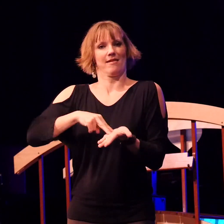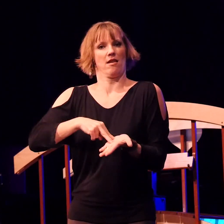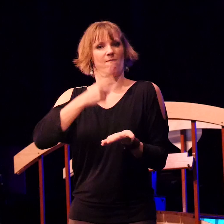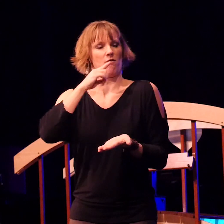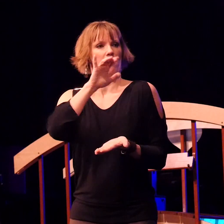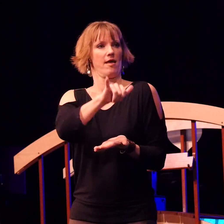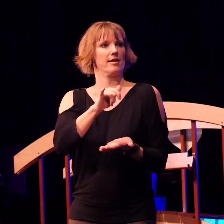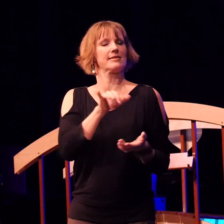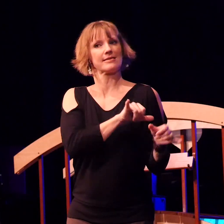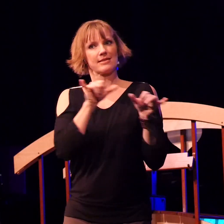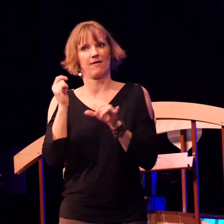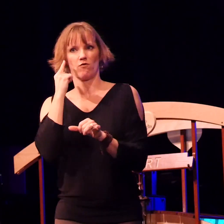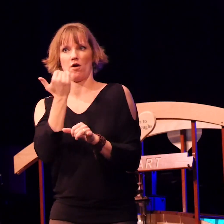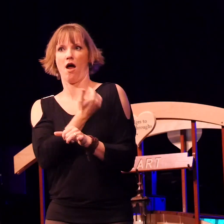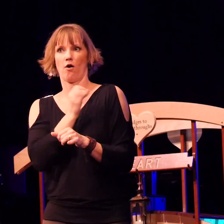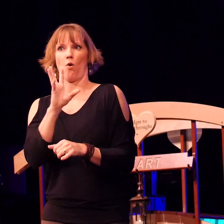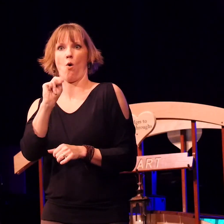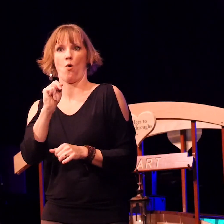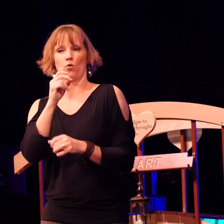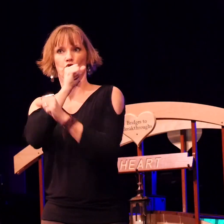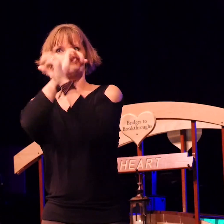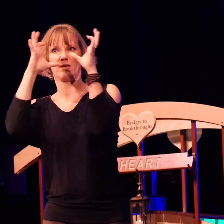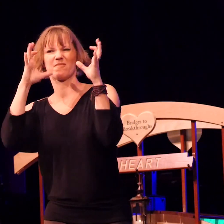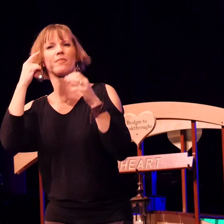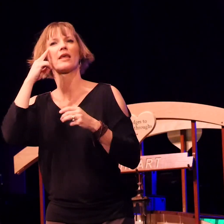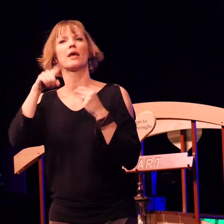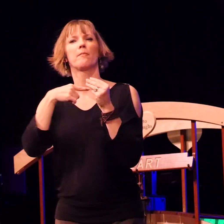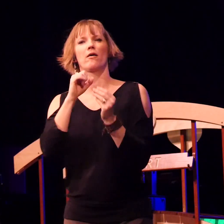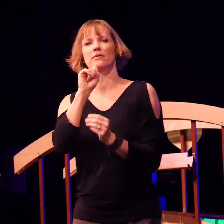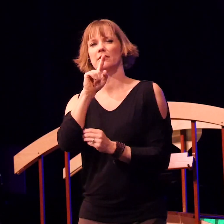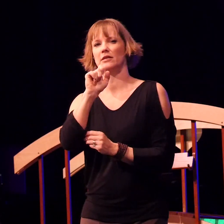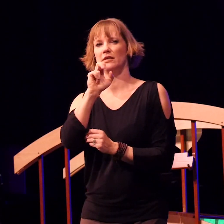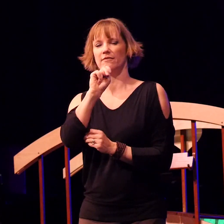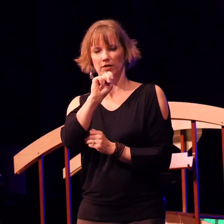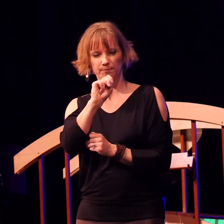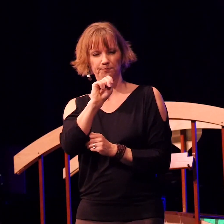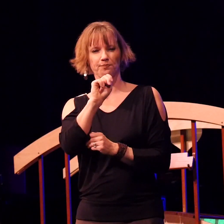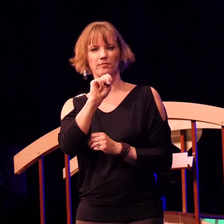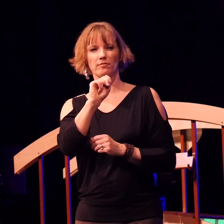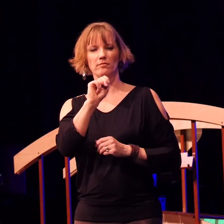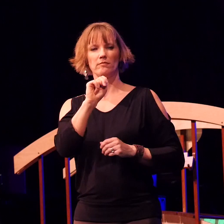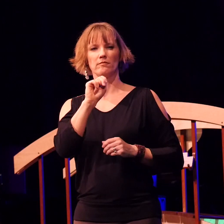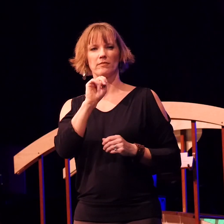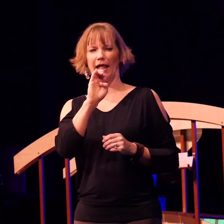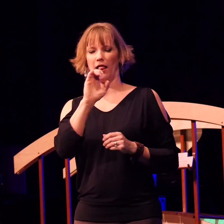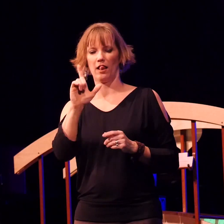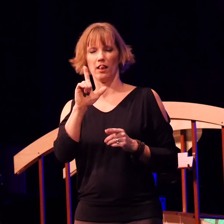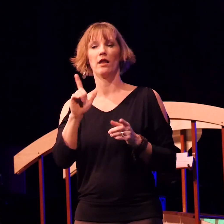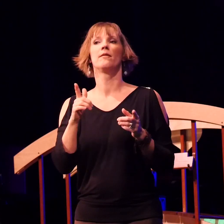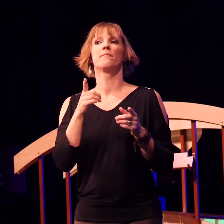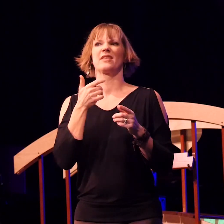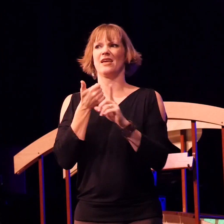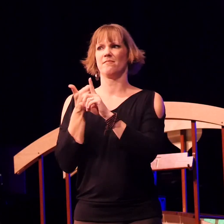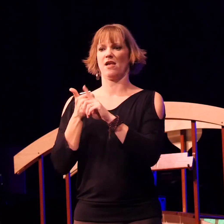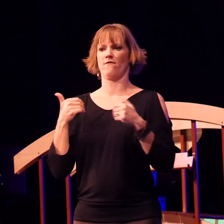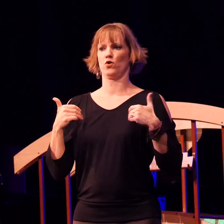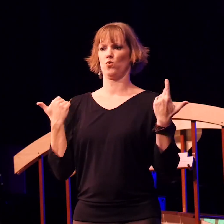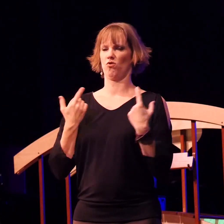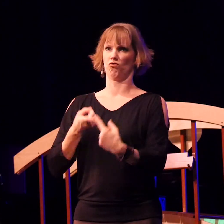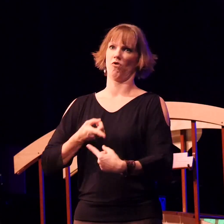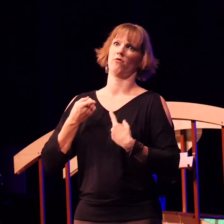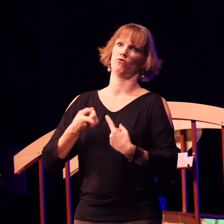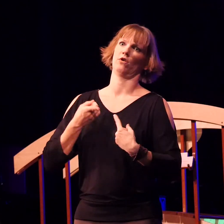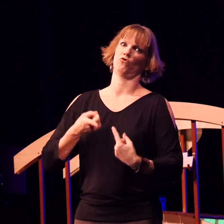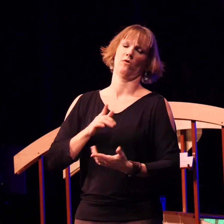dreams in our life. I'm thinking of Stephen J. Cannell, who struggled as a youth in school.